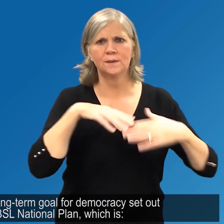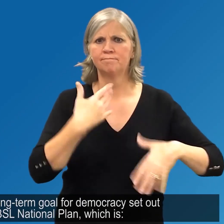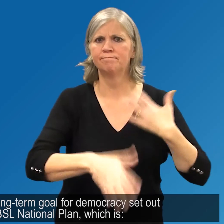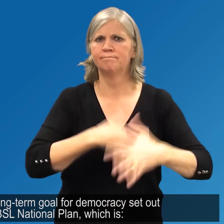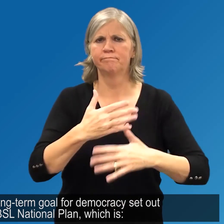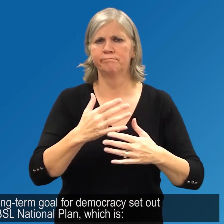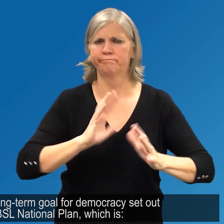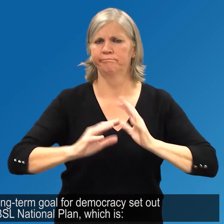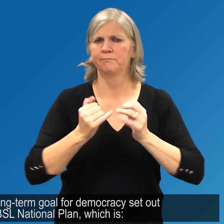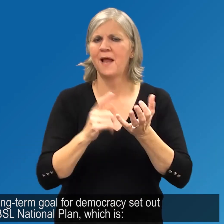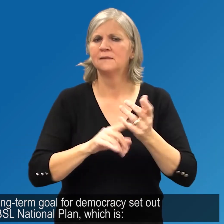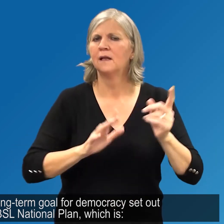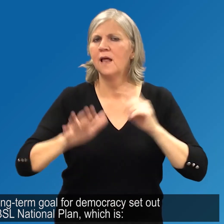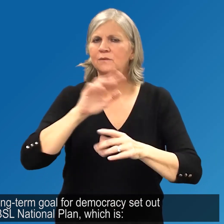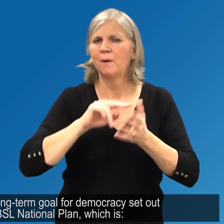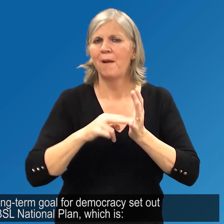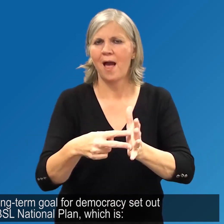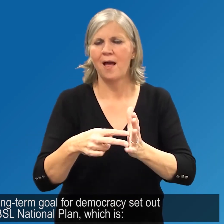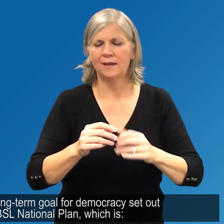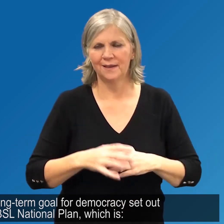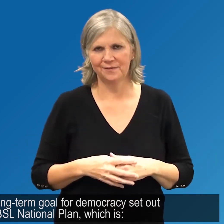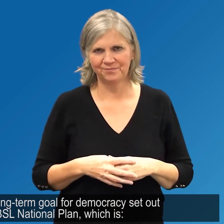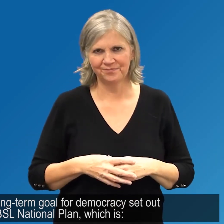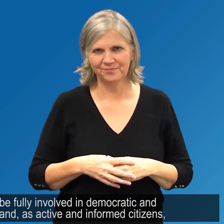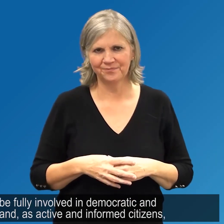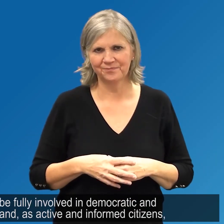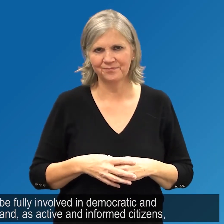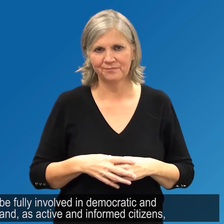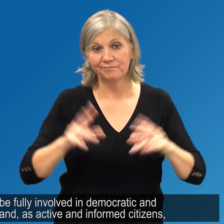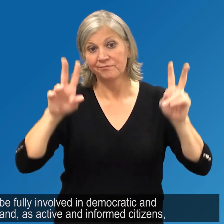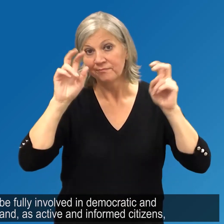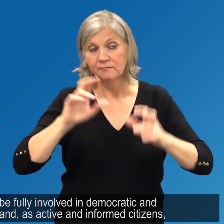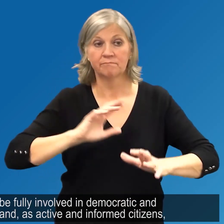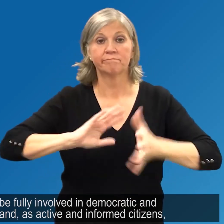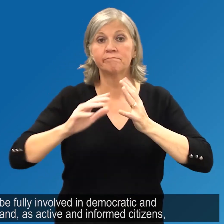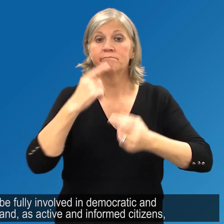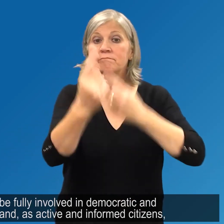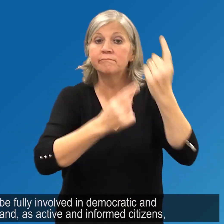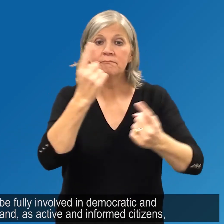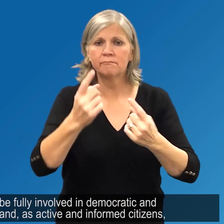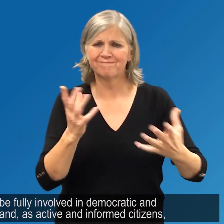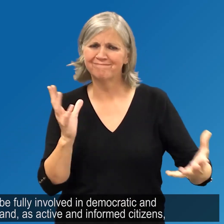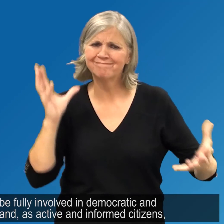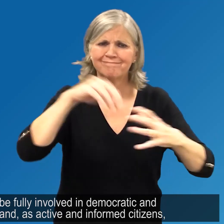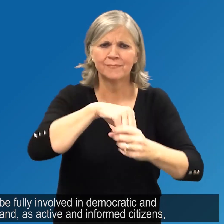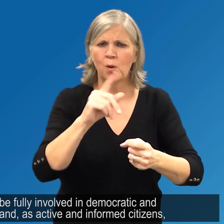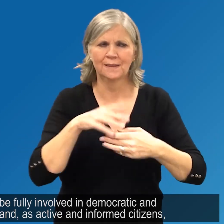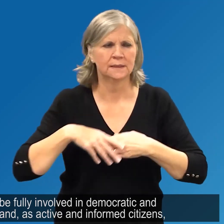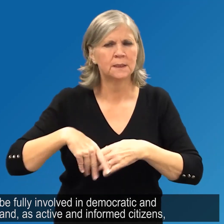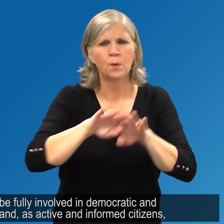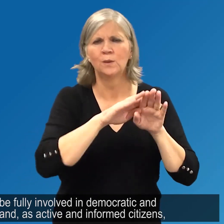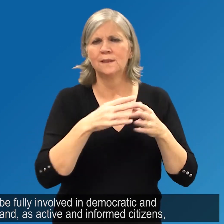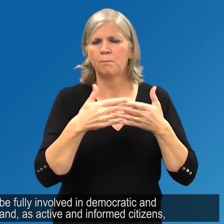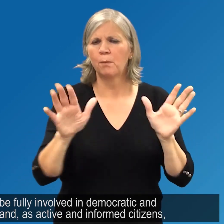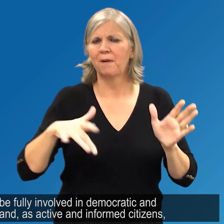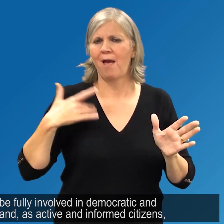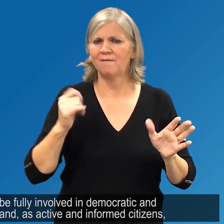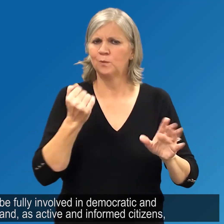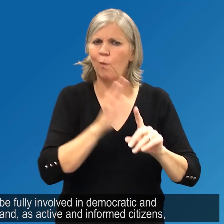We share the long-term goal for democracy set out in the BSL National Plan, which is, BSL users